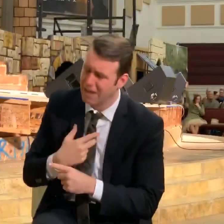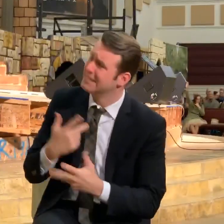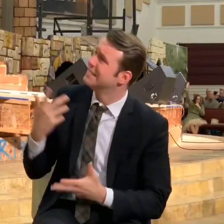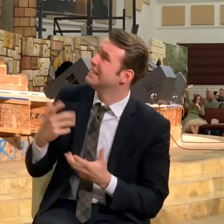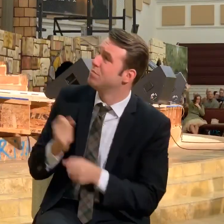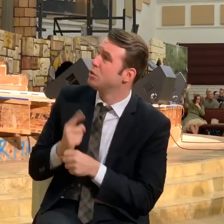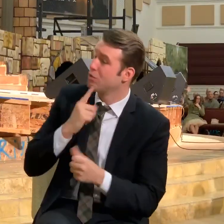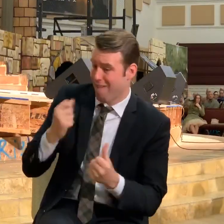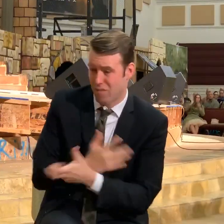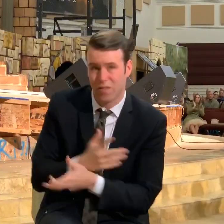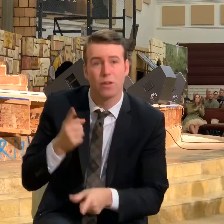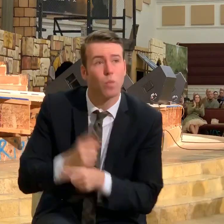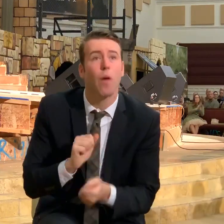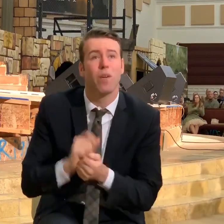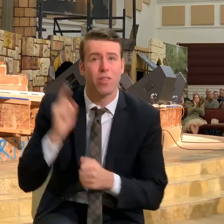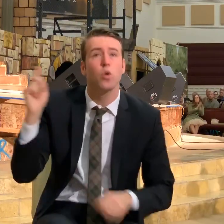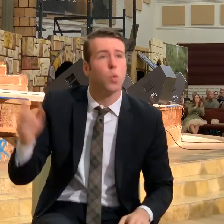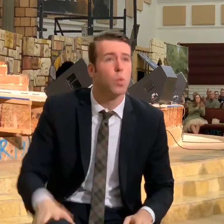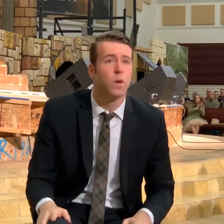make sure everything's right with you.